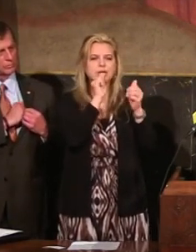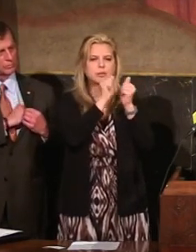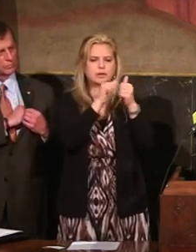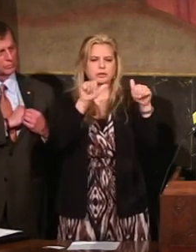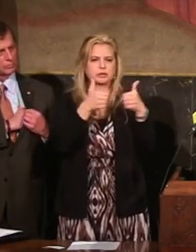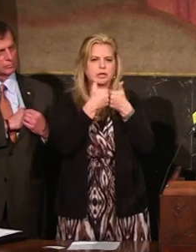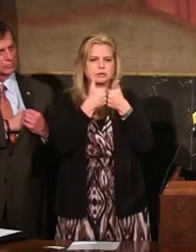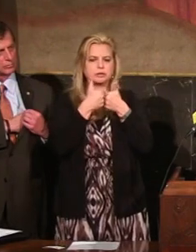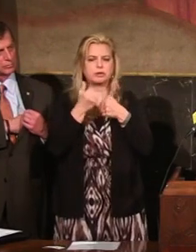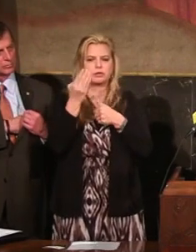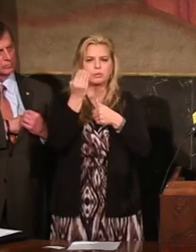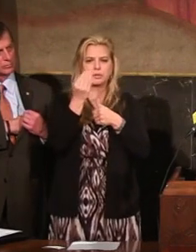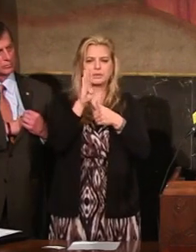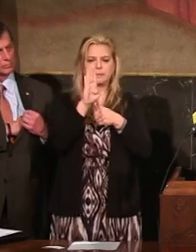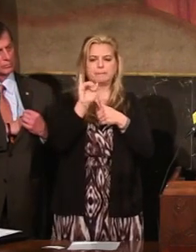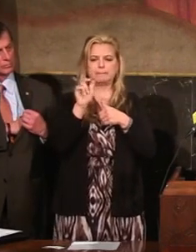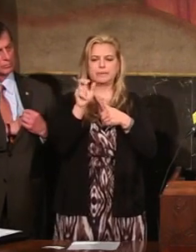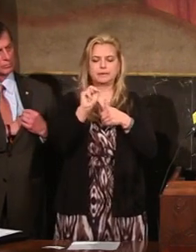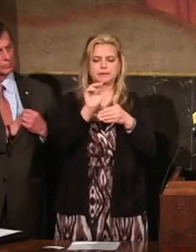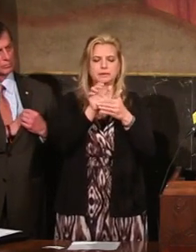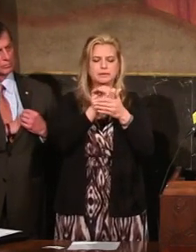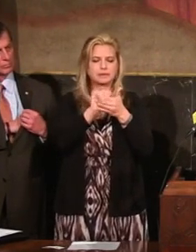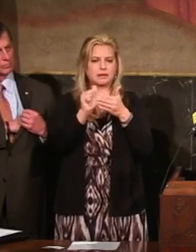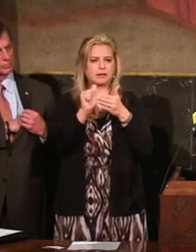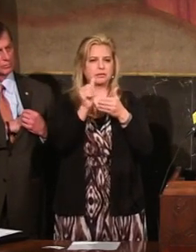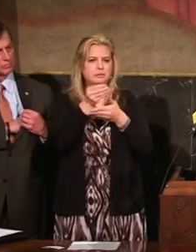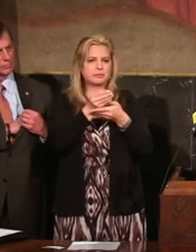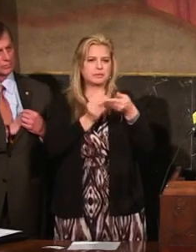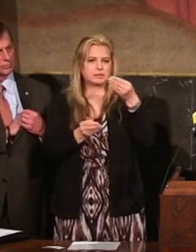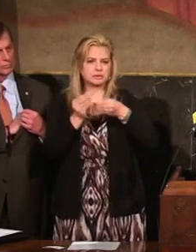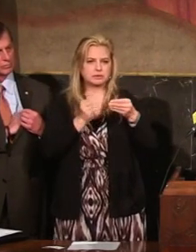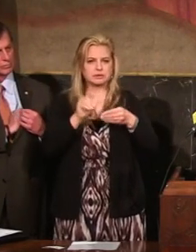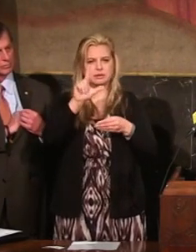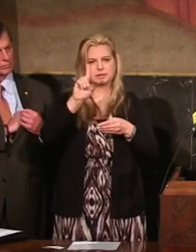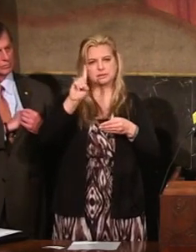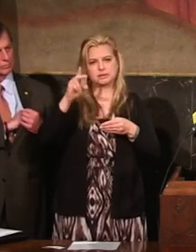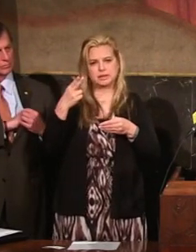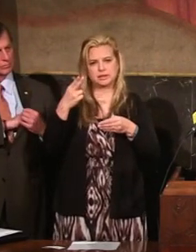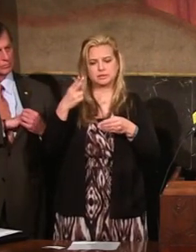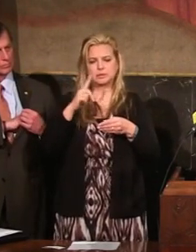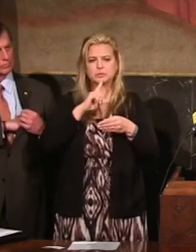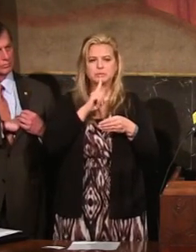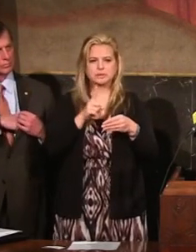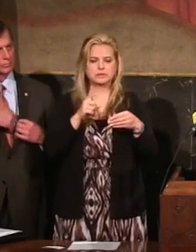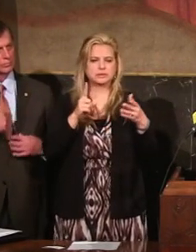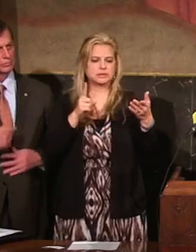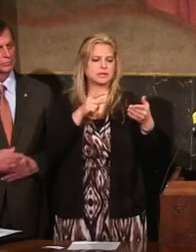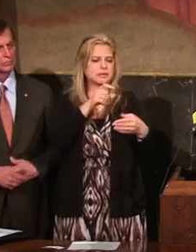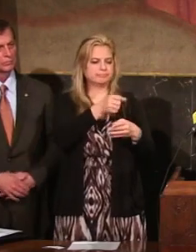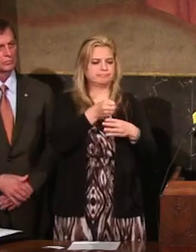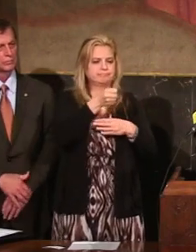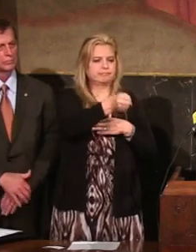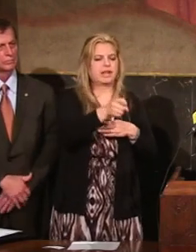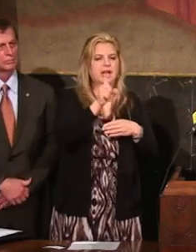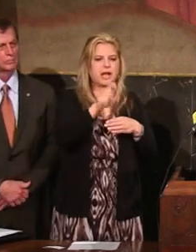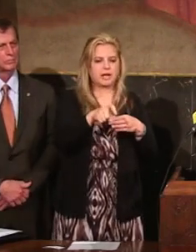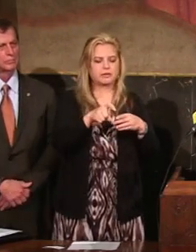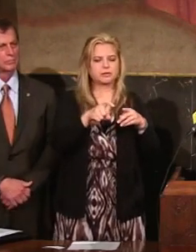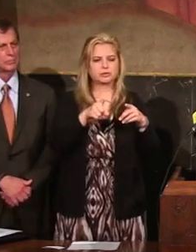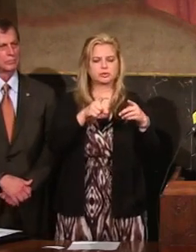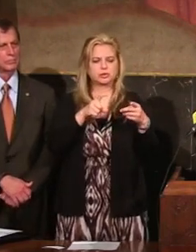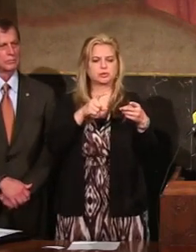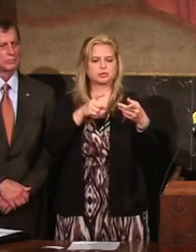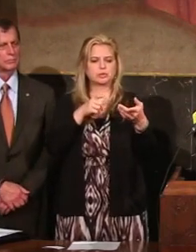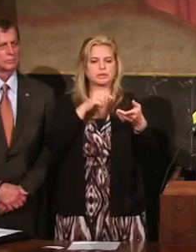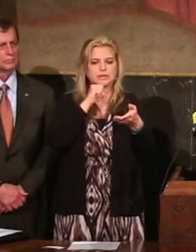of operating a $14 billion budget. LDH is put in a position of having to intentionally, potentially